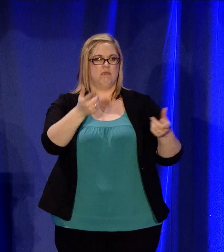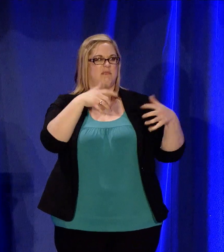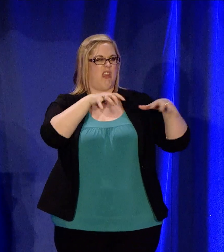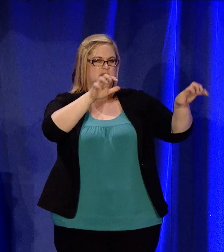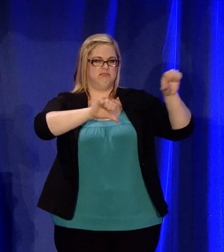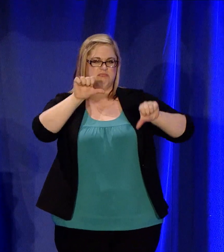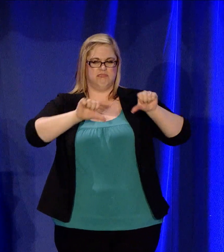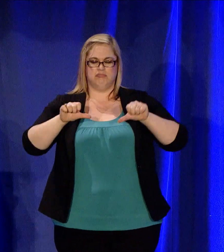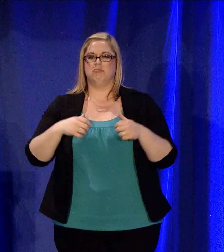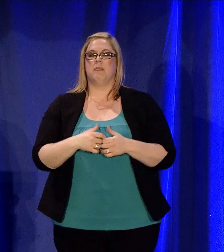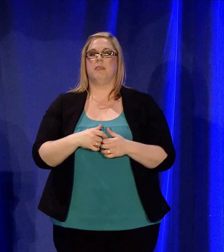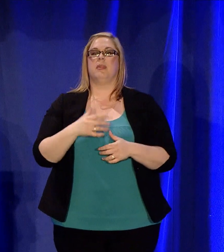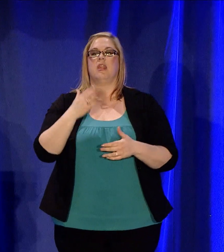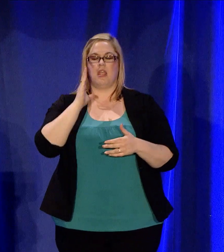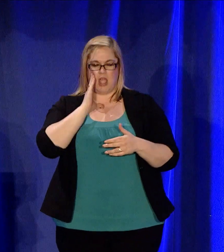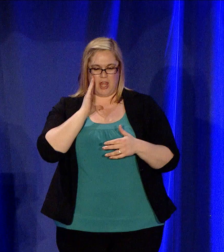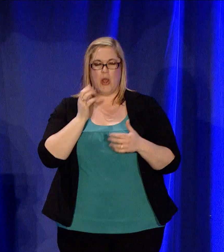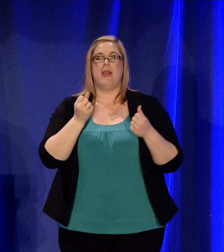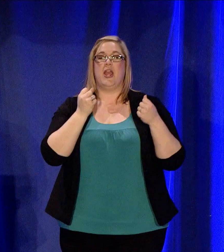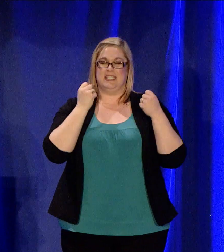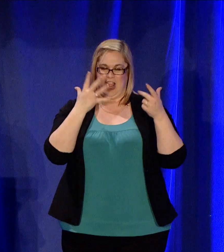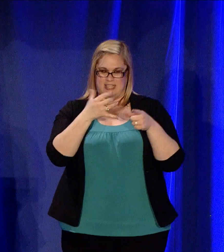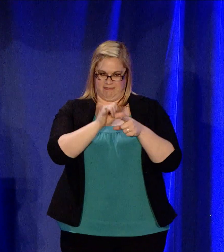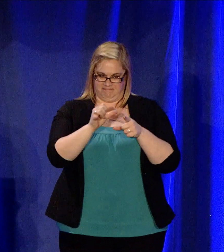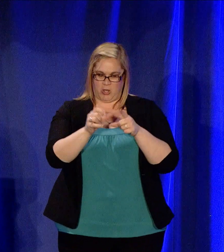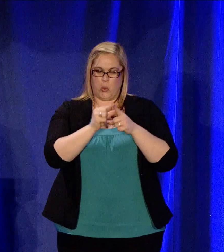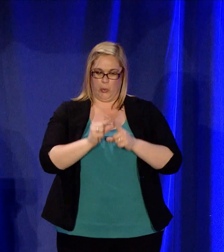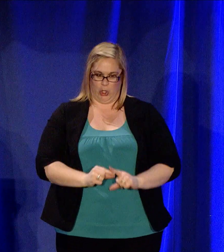Yes, like you, I have been running out of adjectives and expletives.